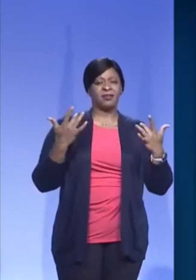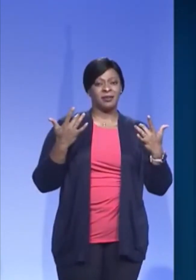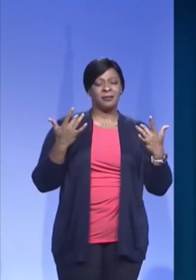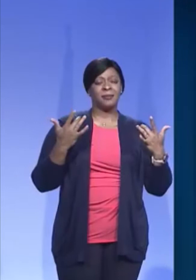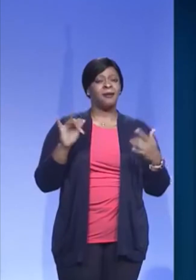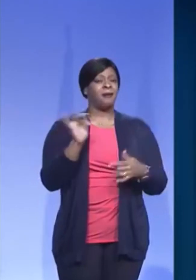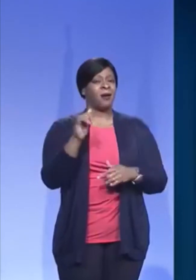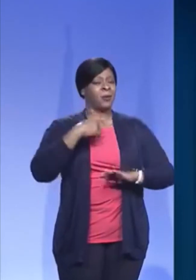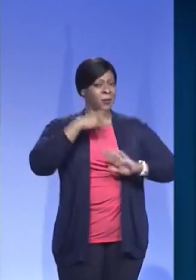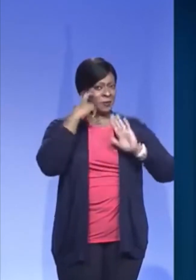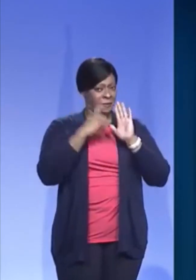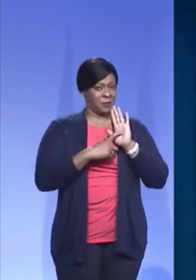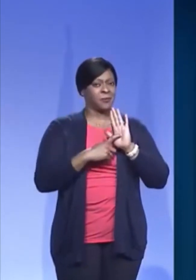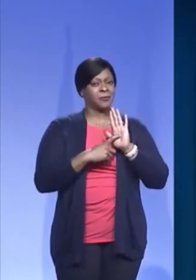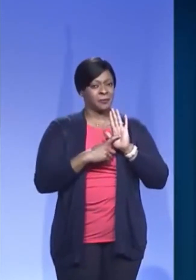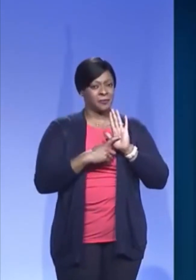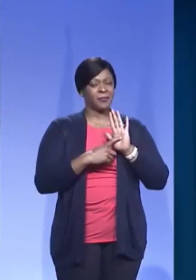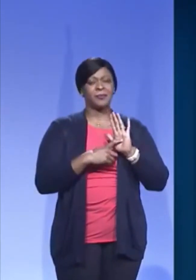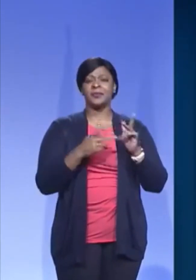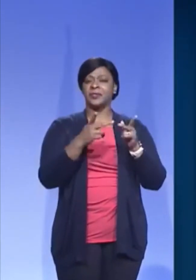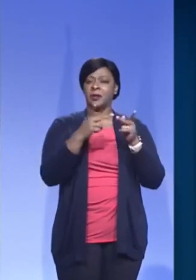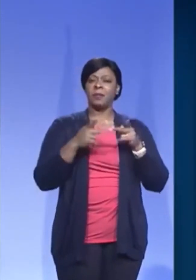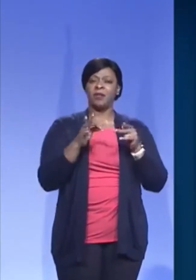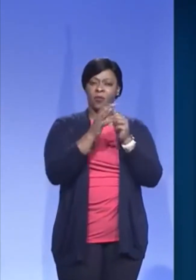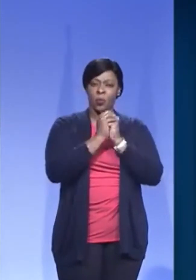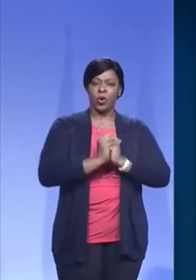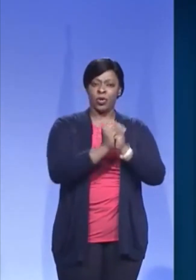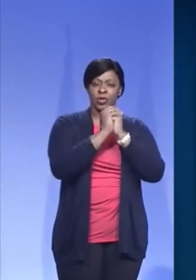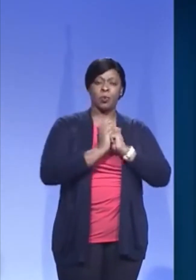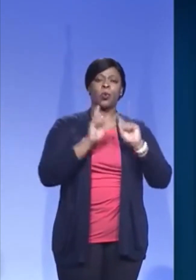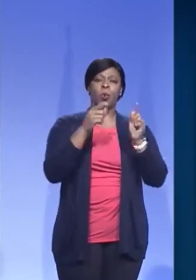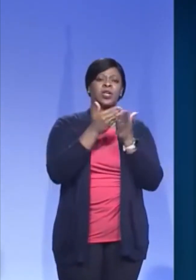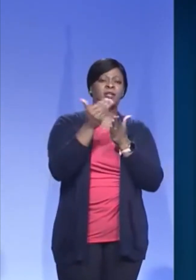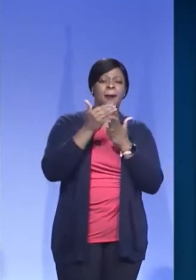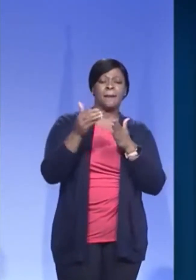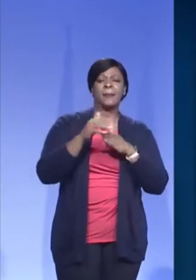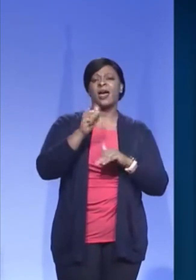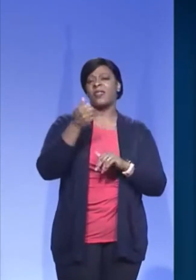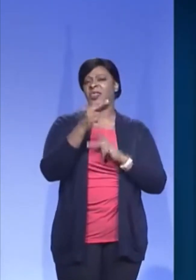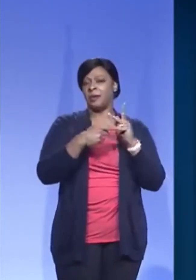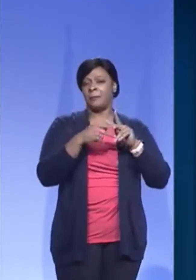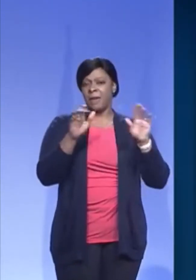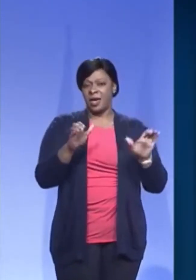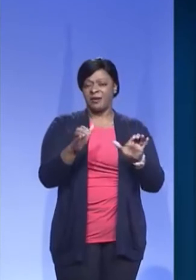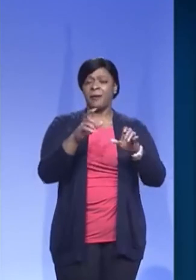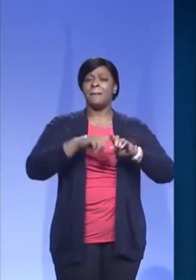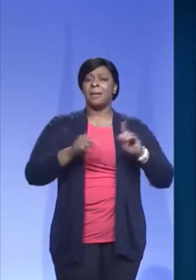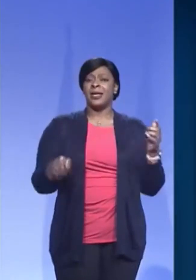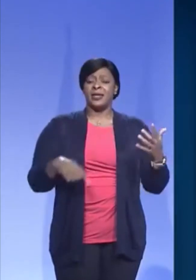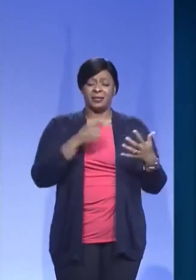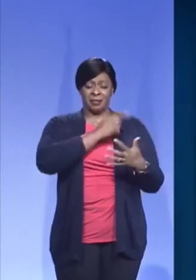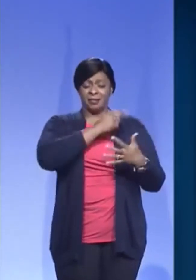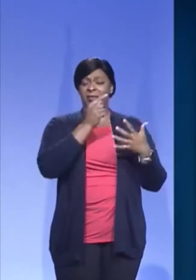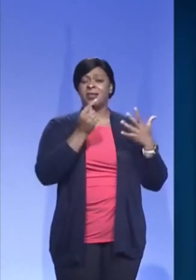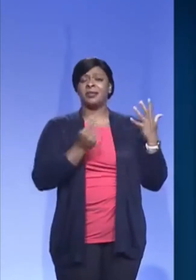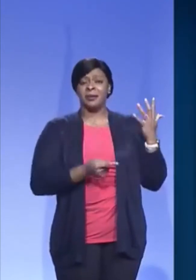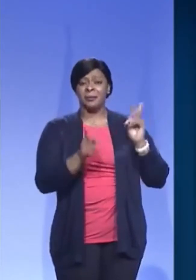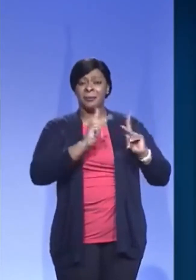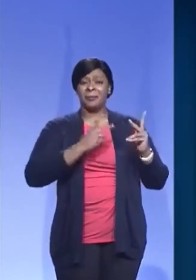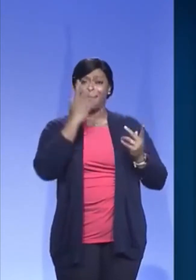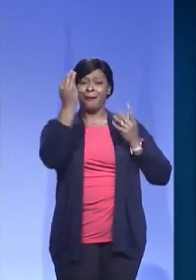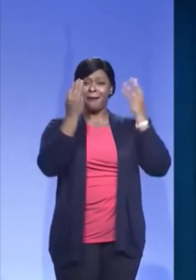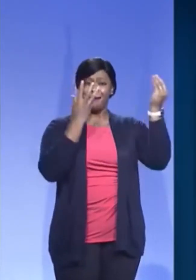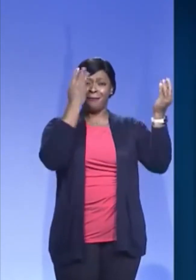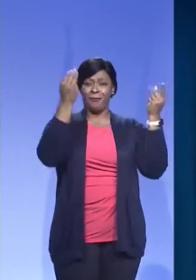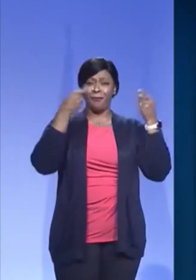Also, we see attending place of worship or going shopping and other activities but these are people out and